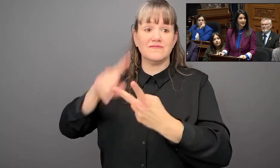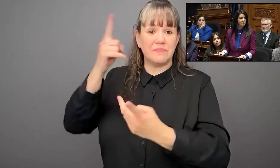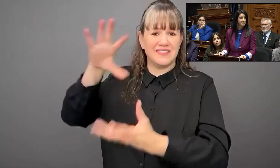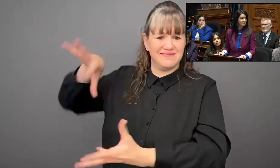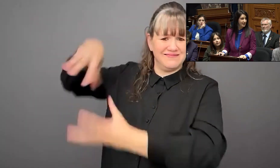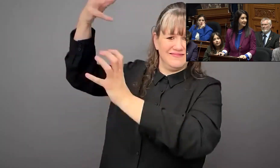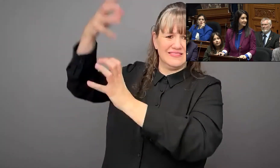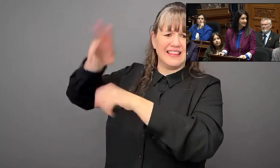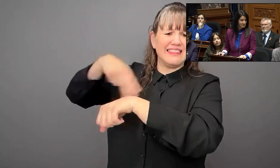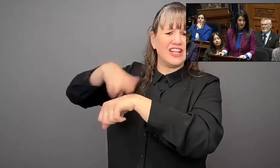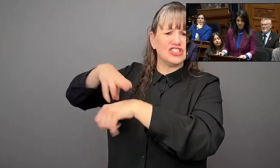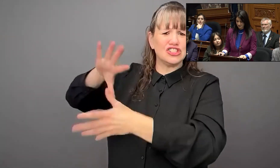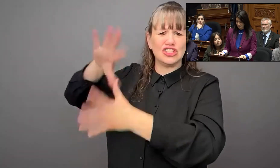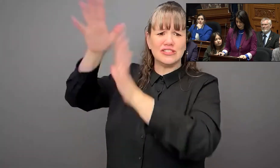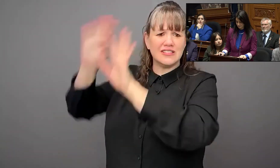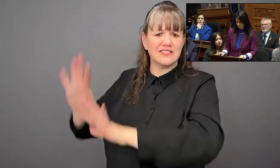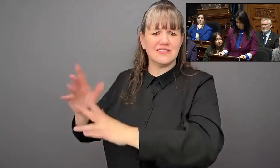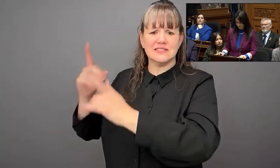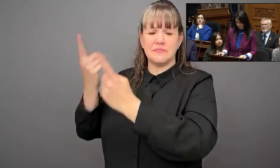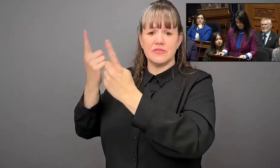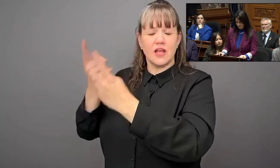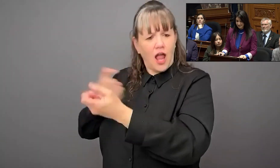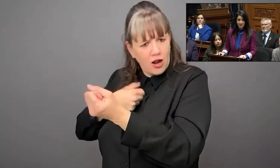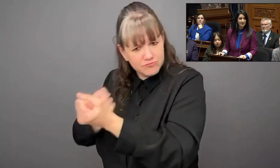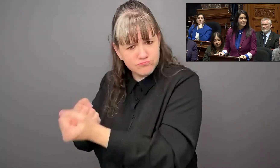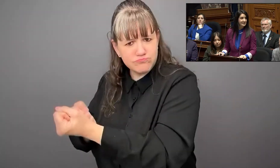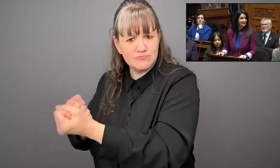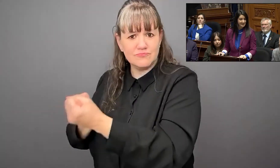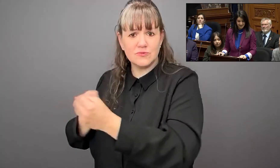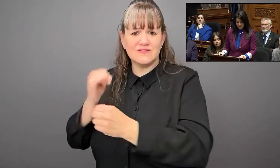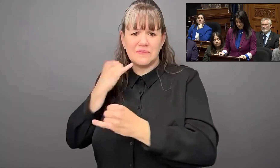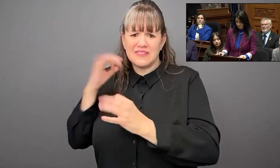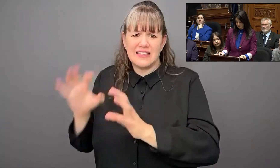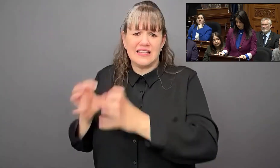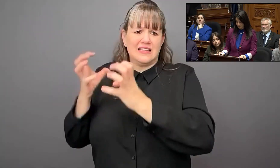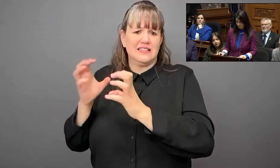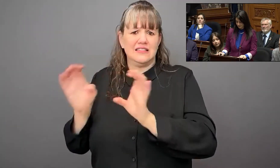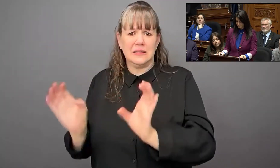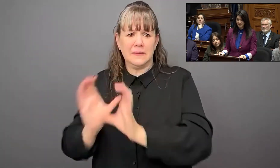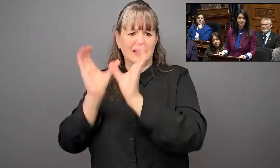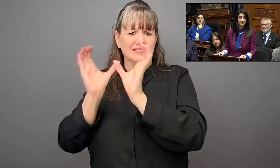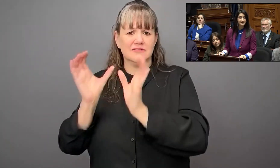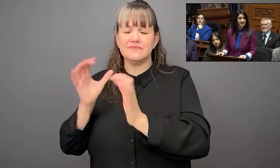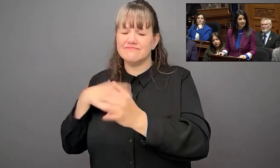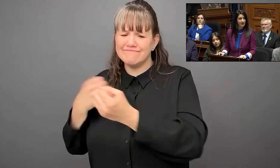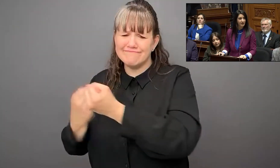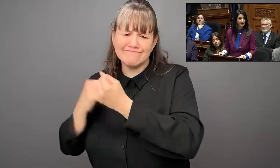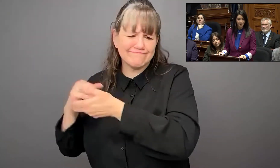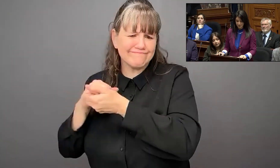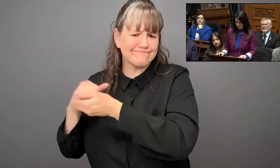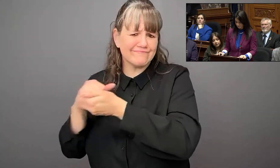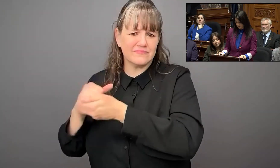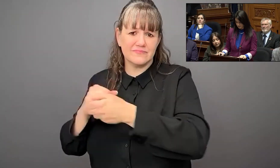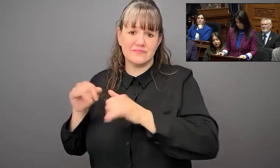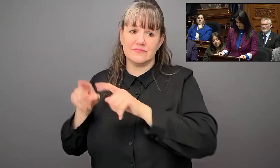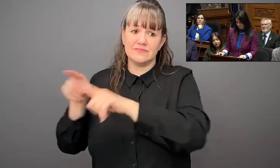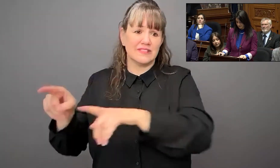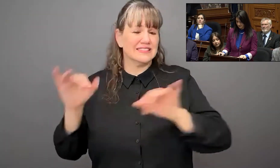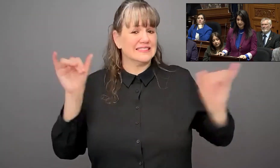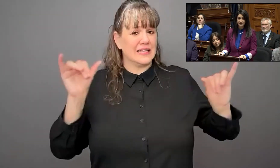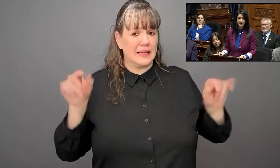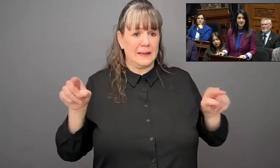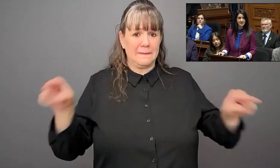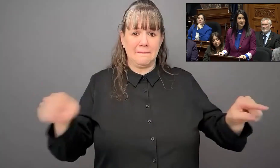Filipinos naturally unite in solidarity. Similarly, in the Sikh community, the principle of seva, or selfless